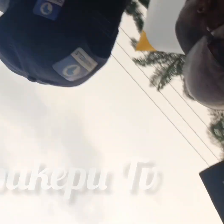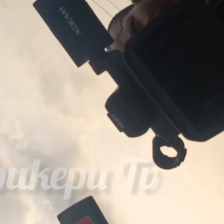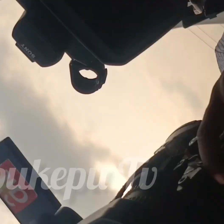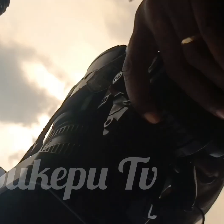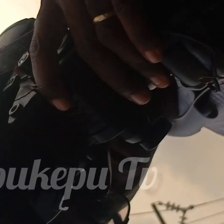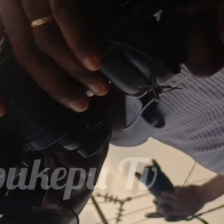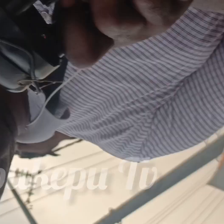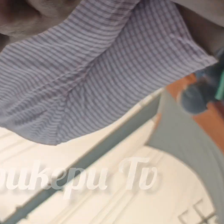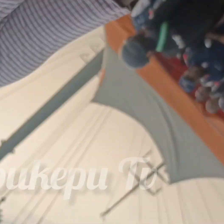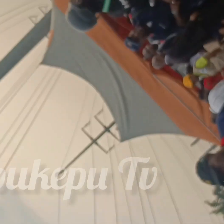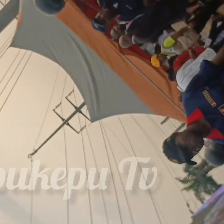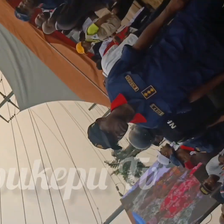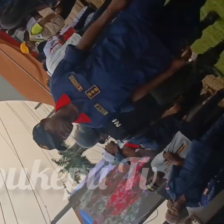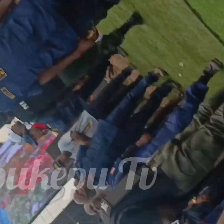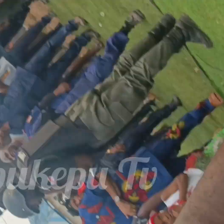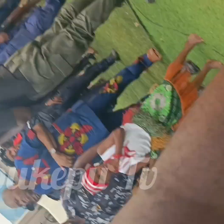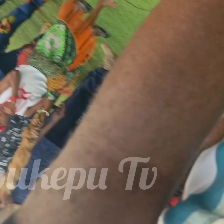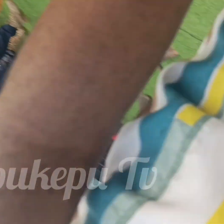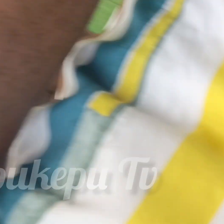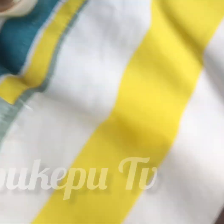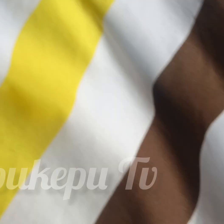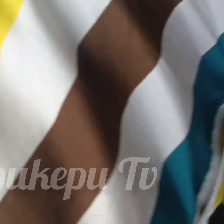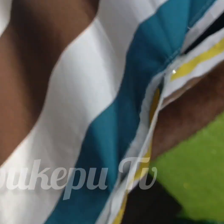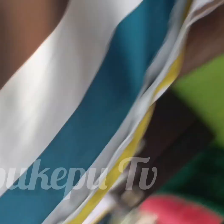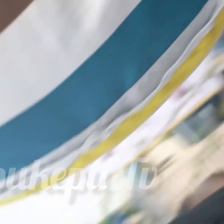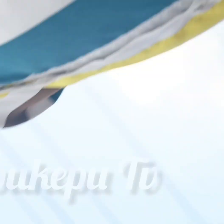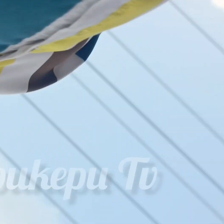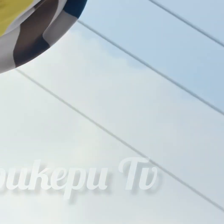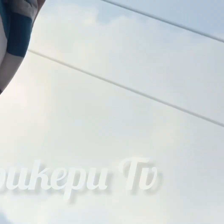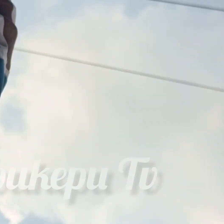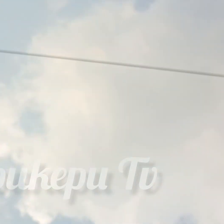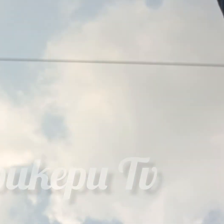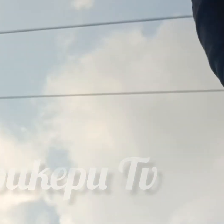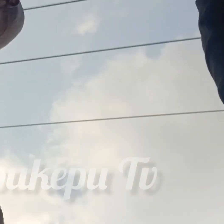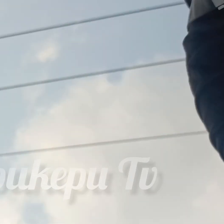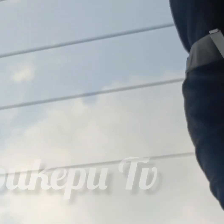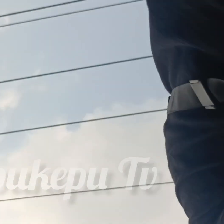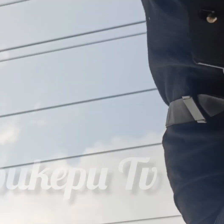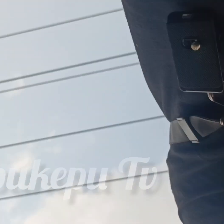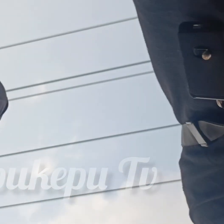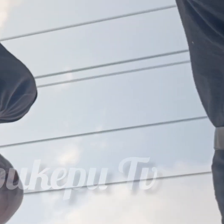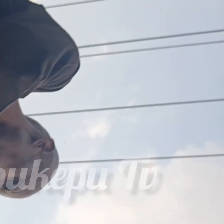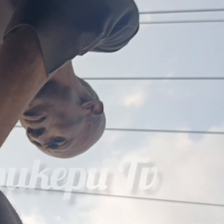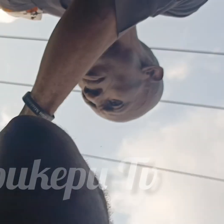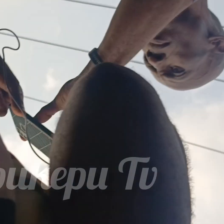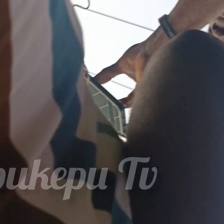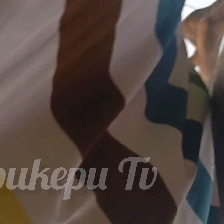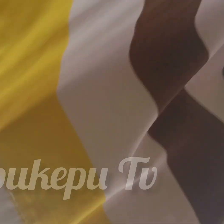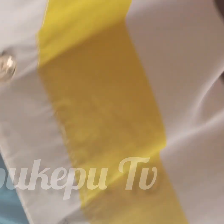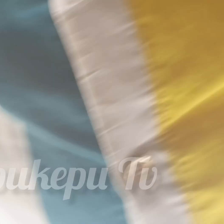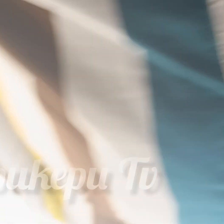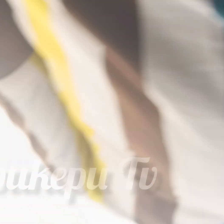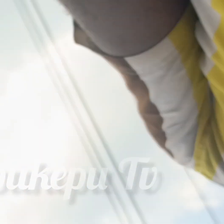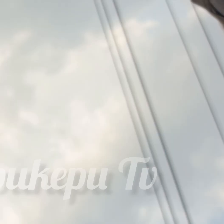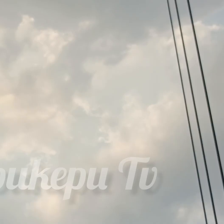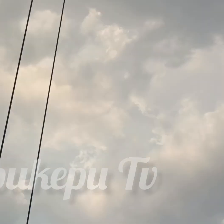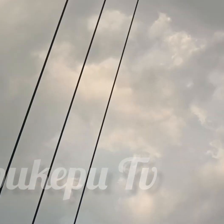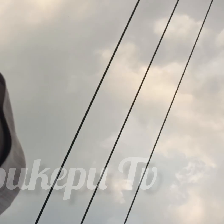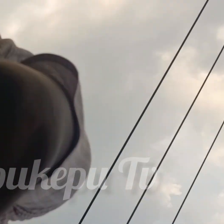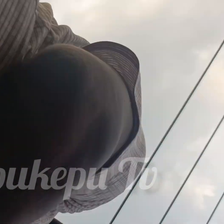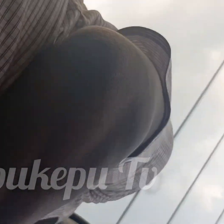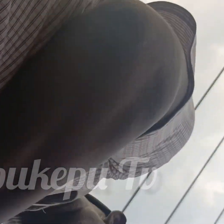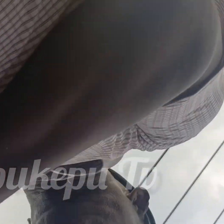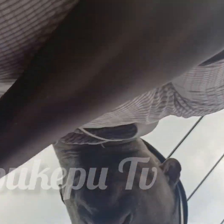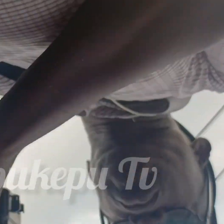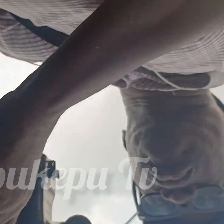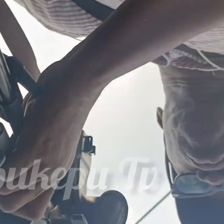Tony Awa-Anyim, Mr. Democracy. He will be bringing up the Vice President, Mr. Vice President. And in no short